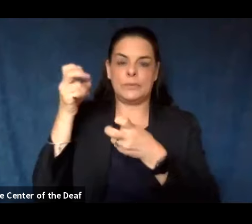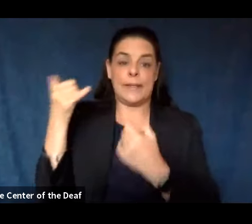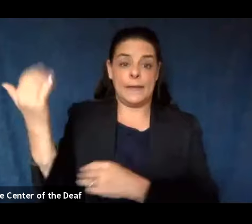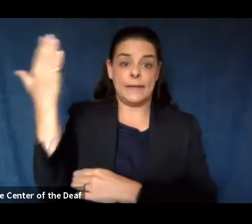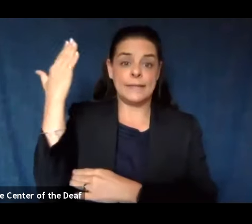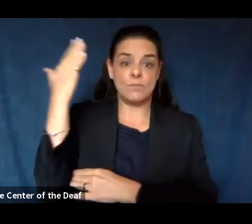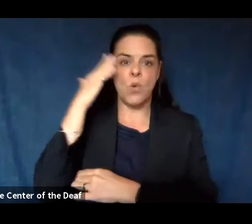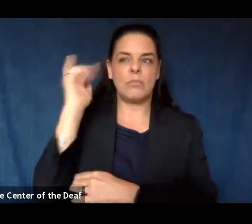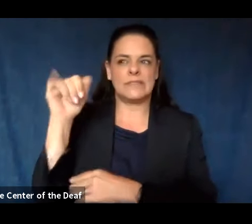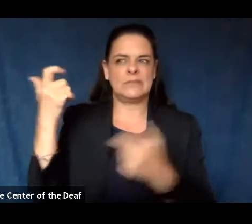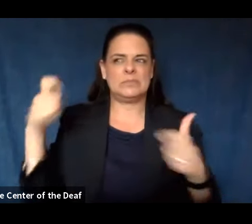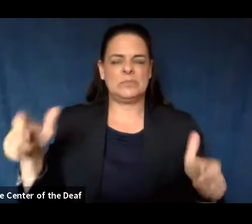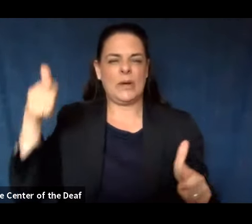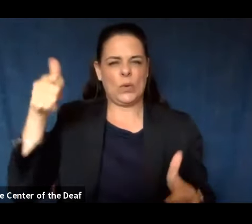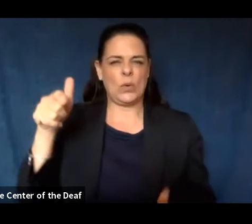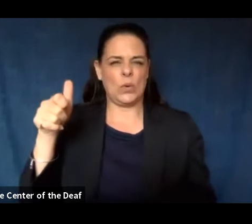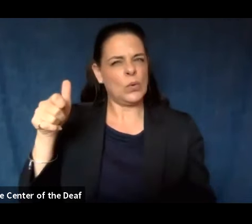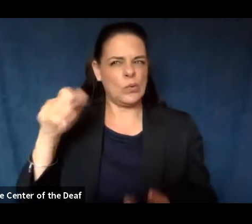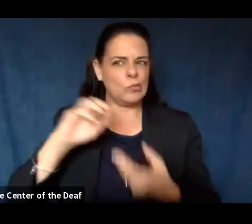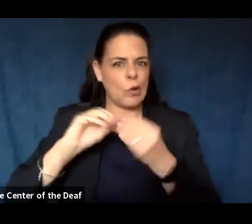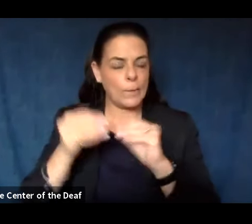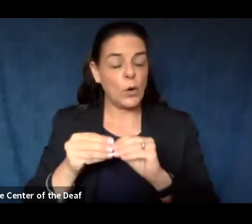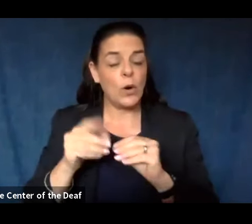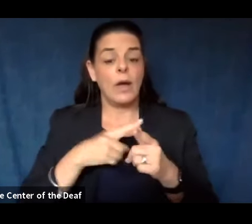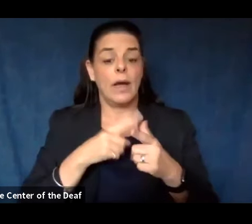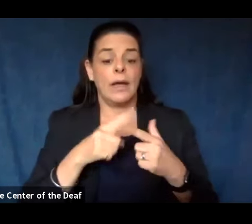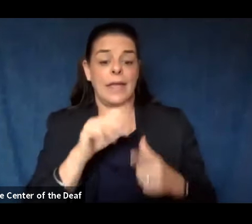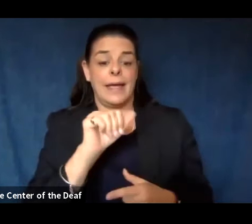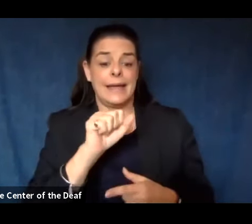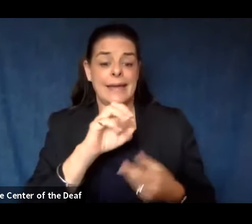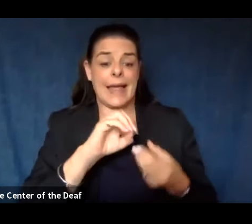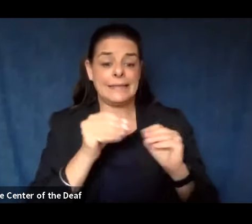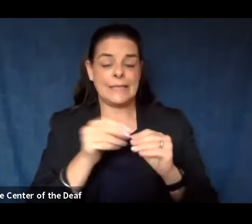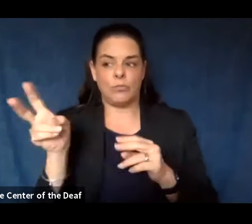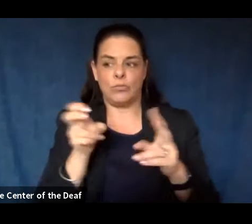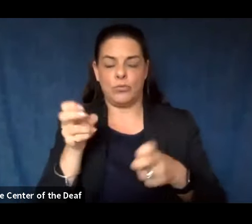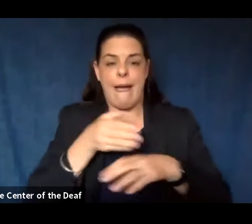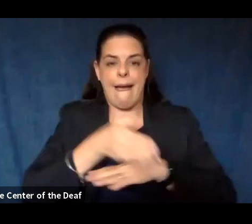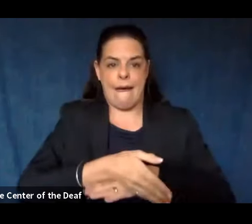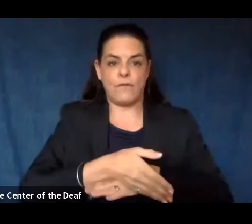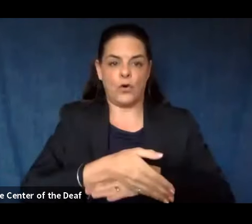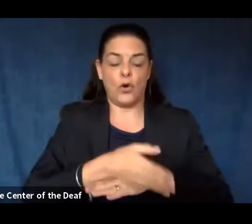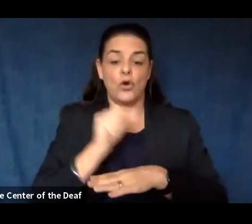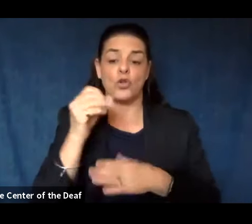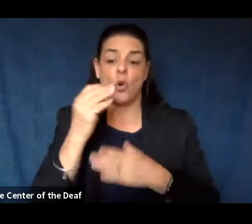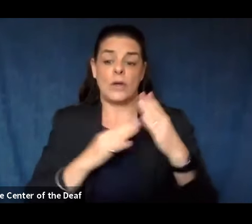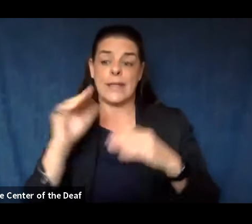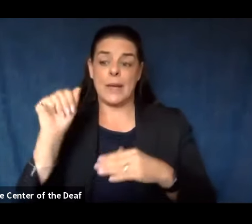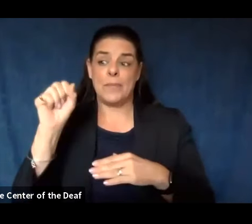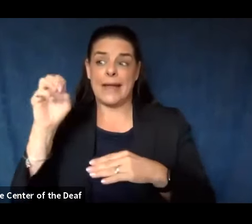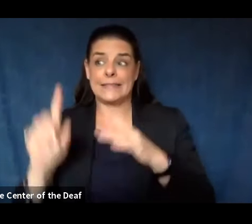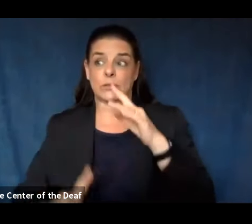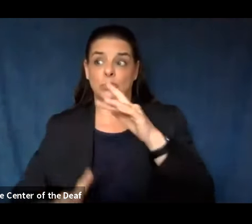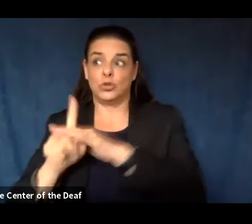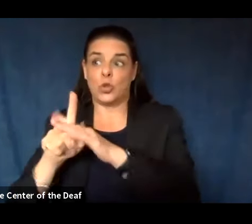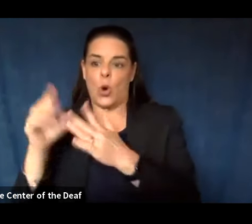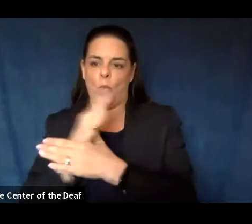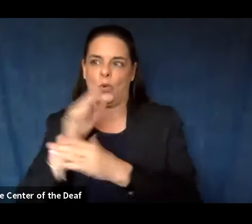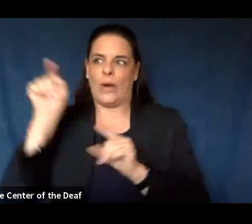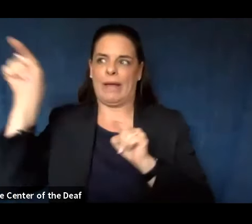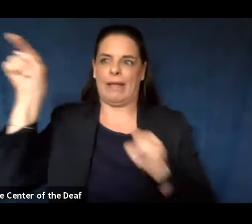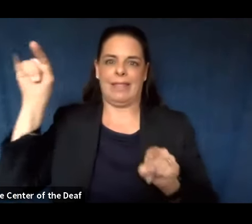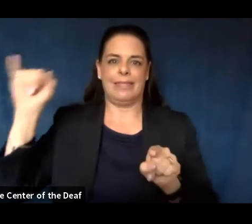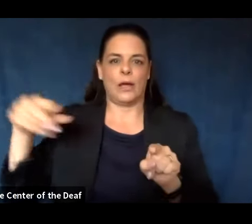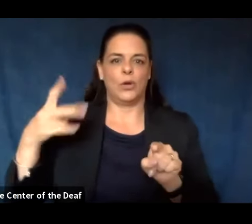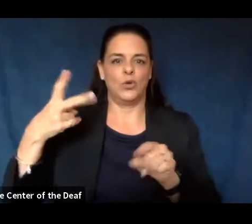data load. And then our case numbers were pulled after that, and there were cases that came in between those 2 time